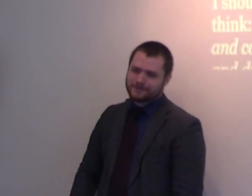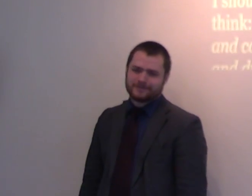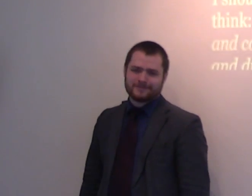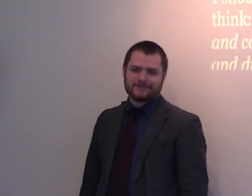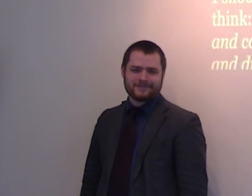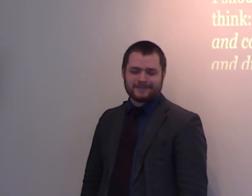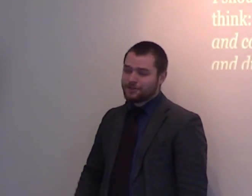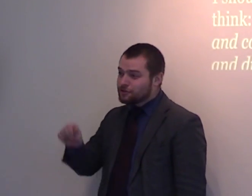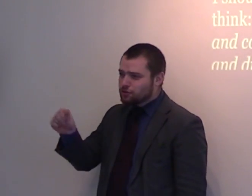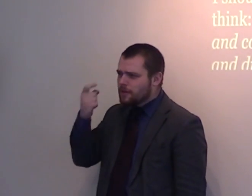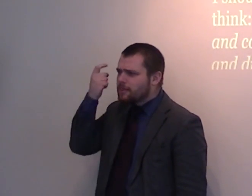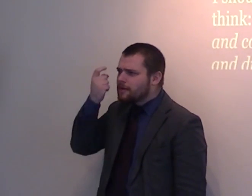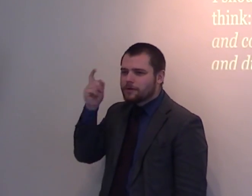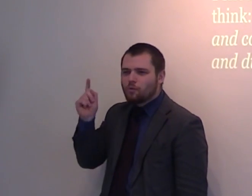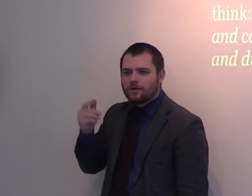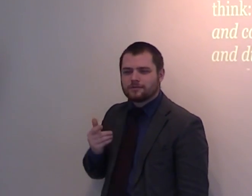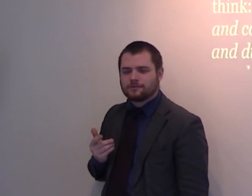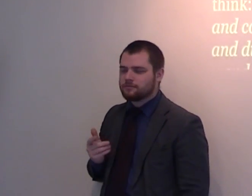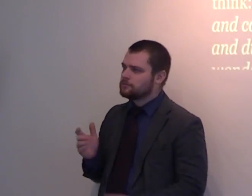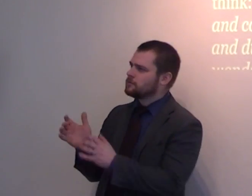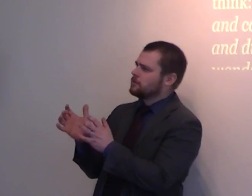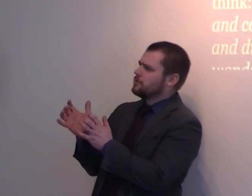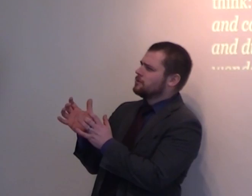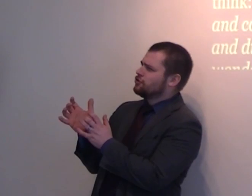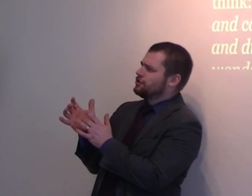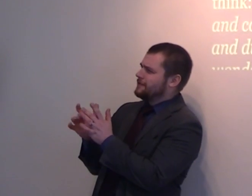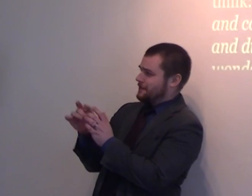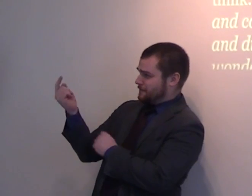I should think, quote, Jesus wanted to leave heaven